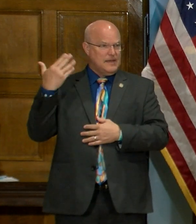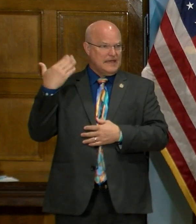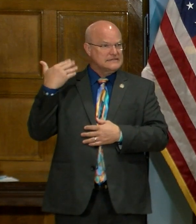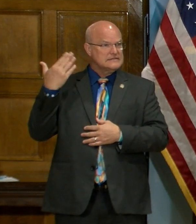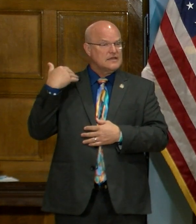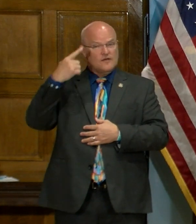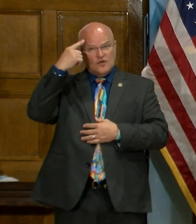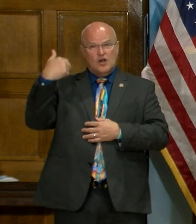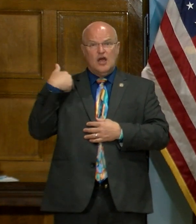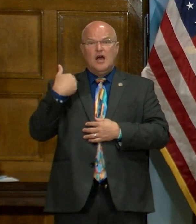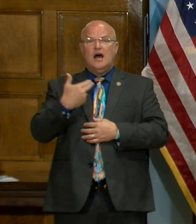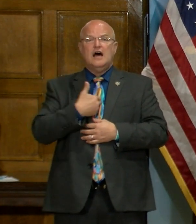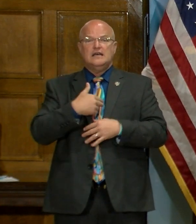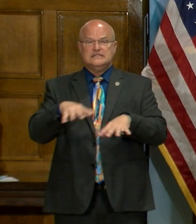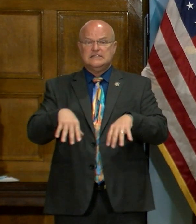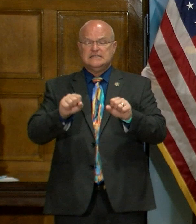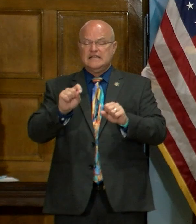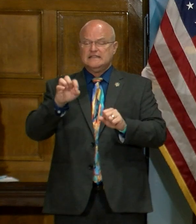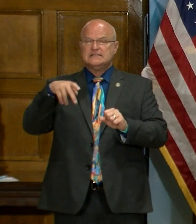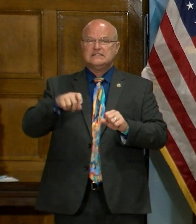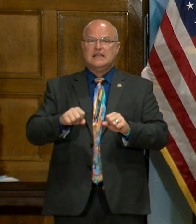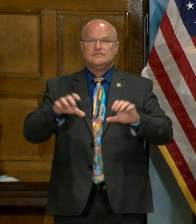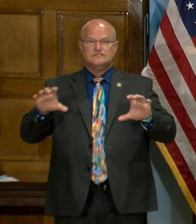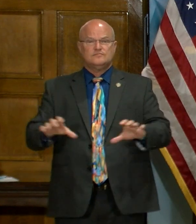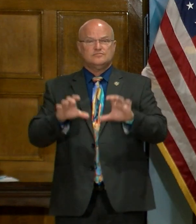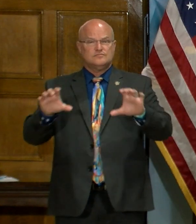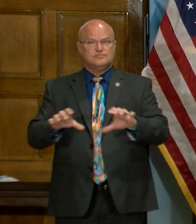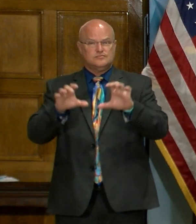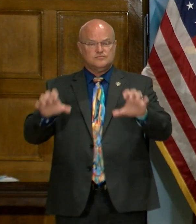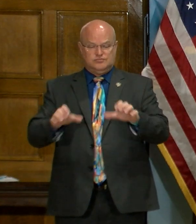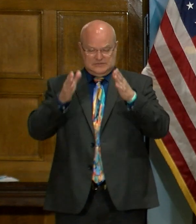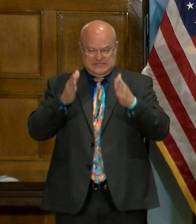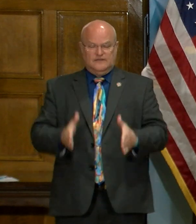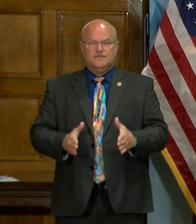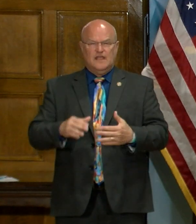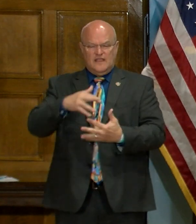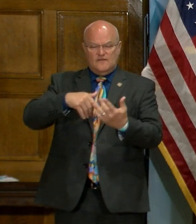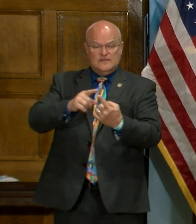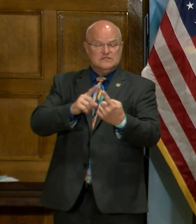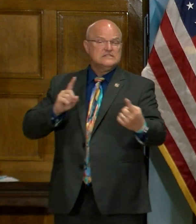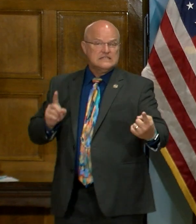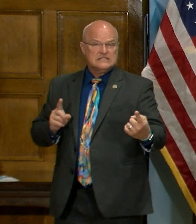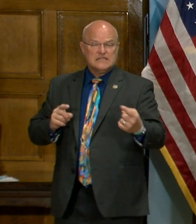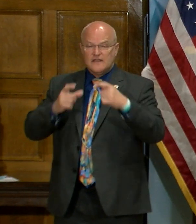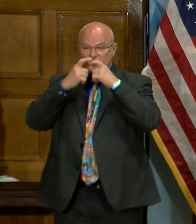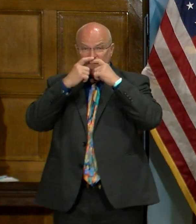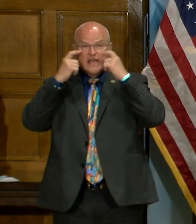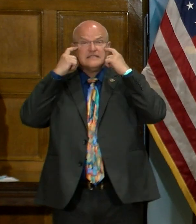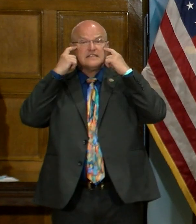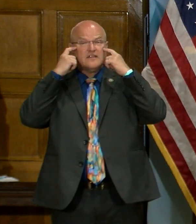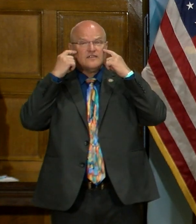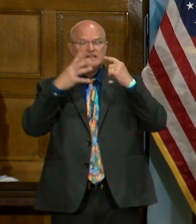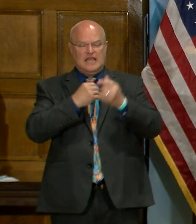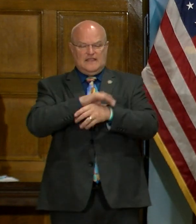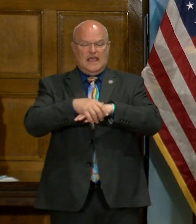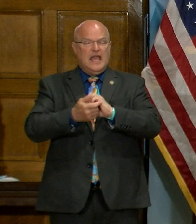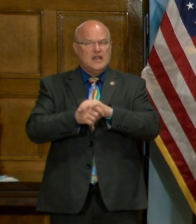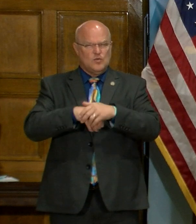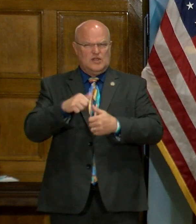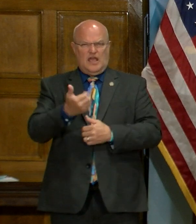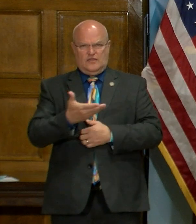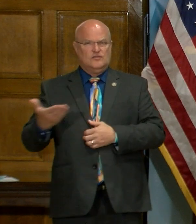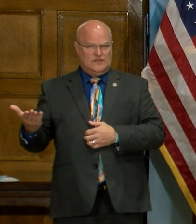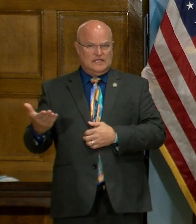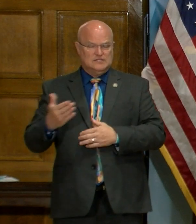been before for us to take those steps individually, the physical distancing, the face coverings, the hand washing, and